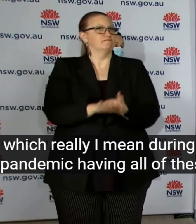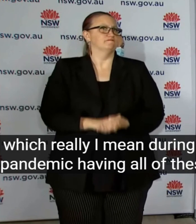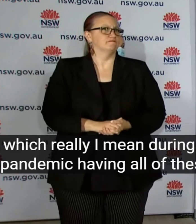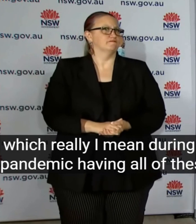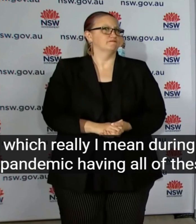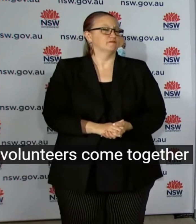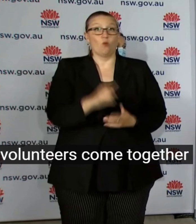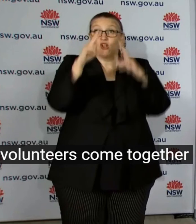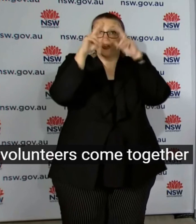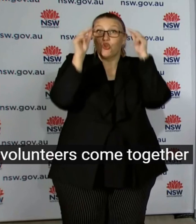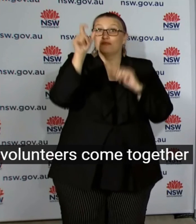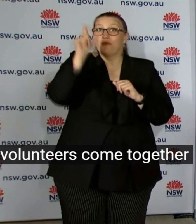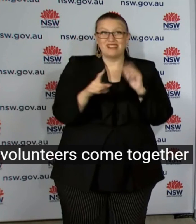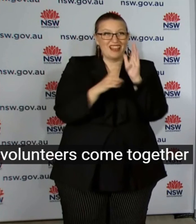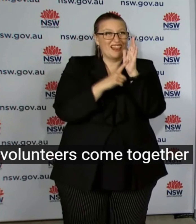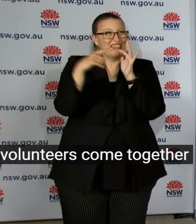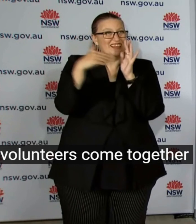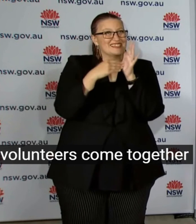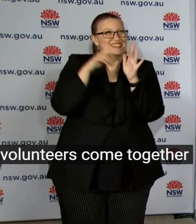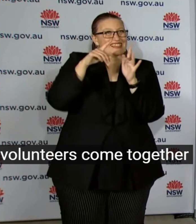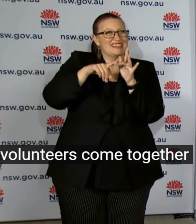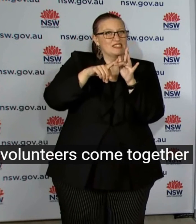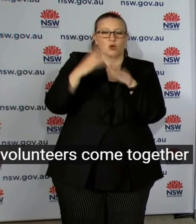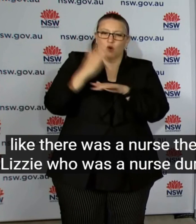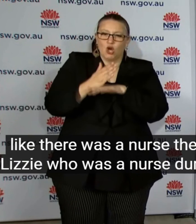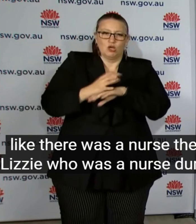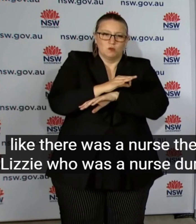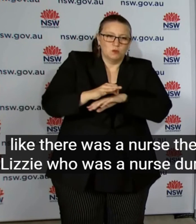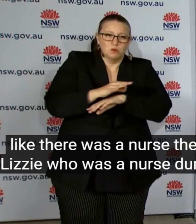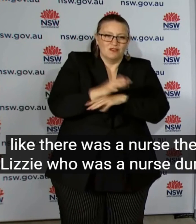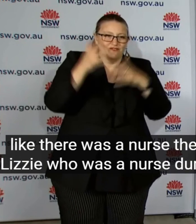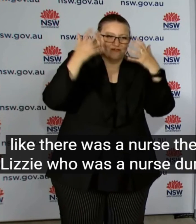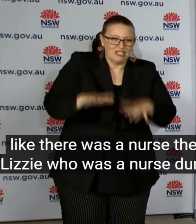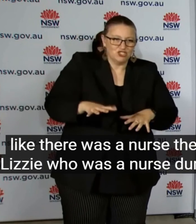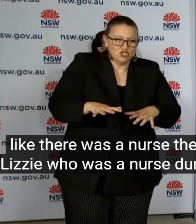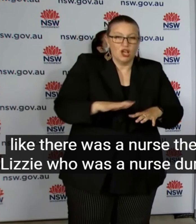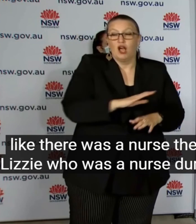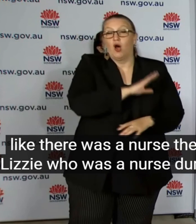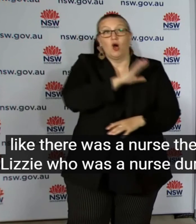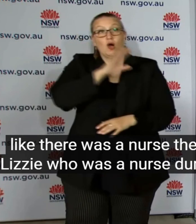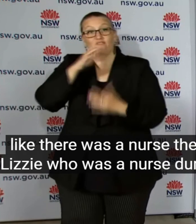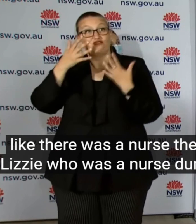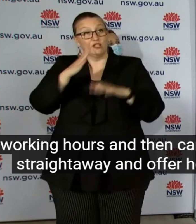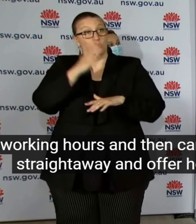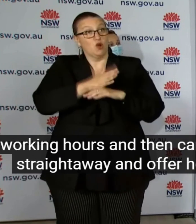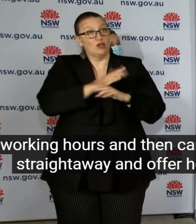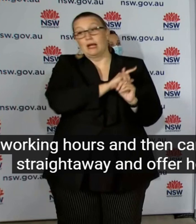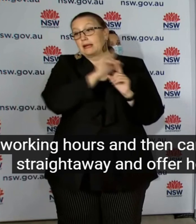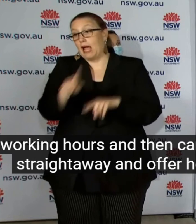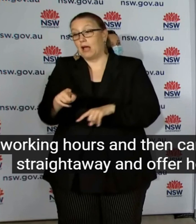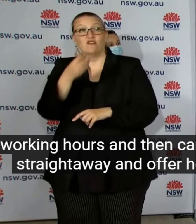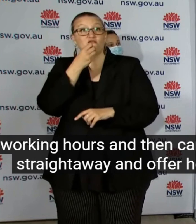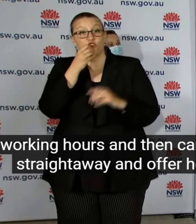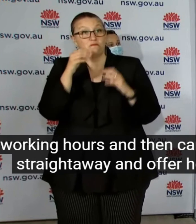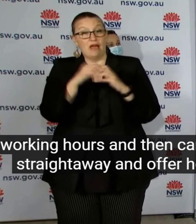Lizzie, who was a nurse during working hours and then came down straight away in her off hours to volunteer with regard to food. So I'd